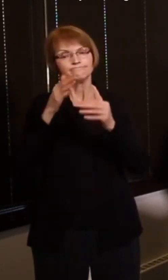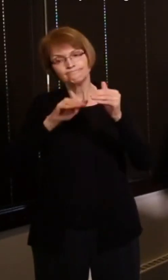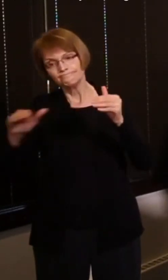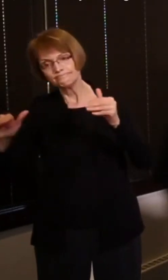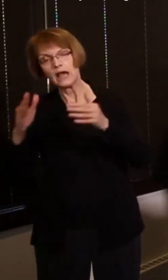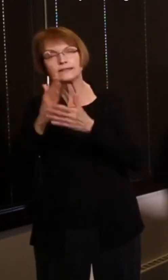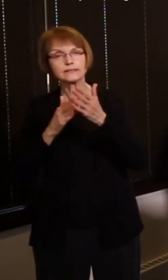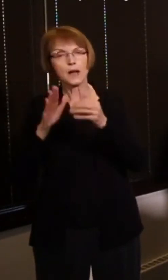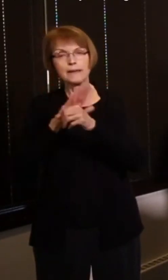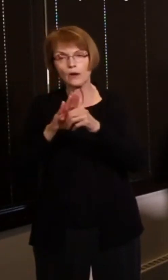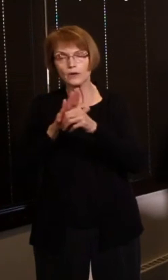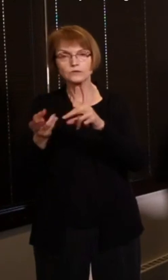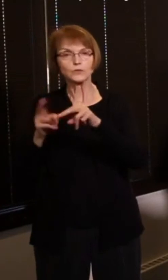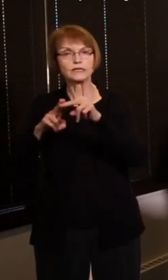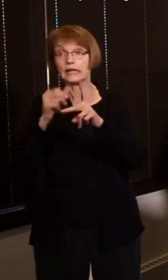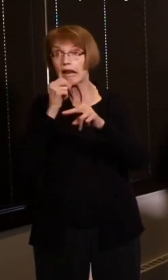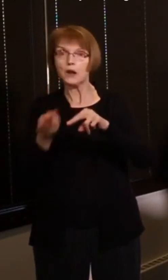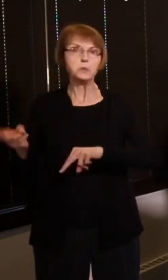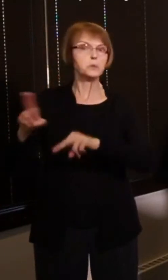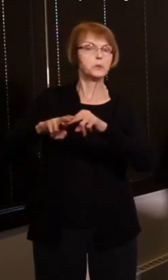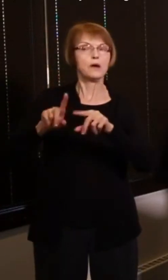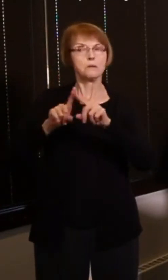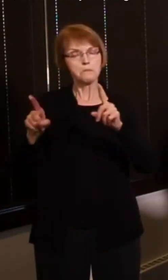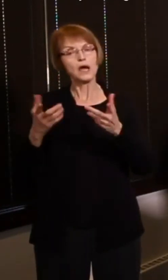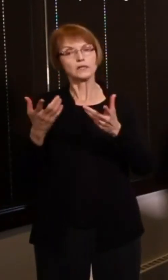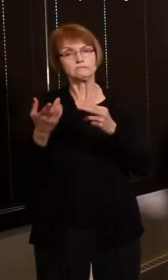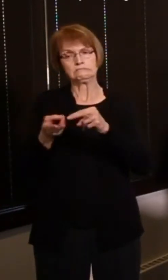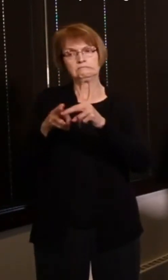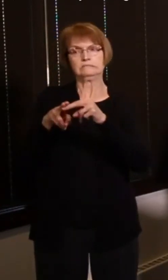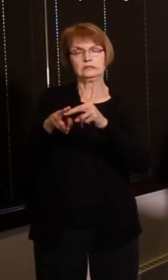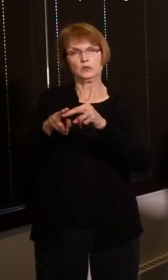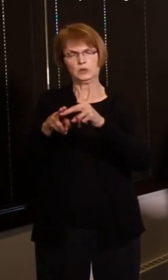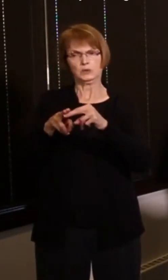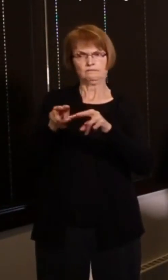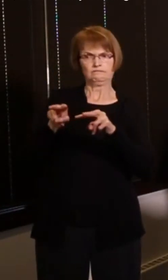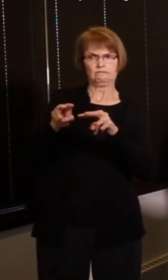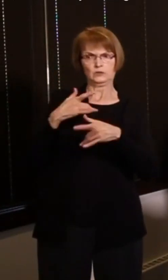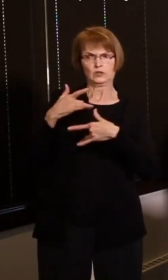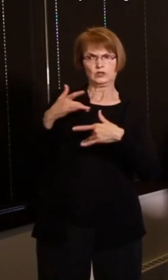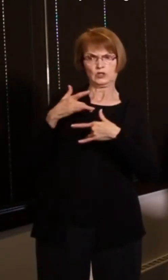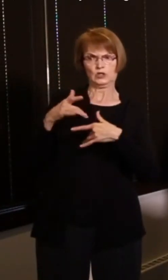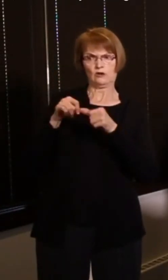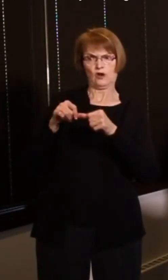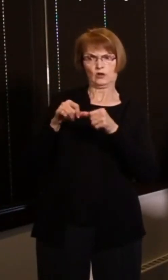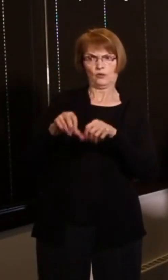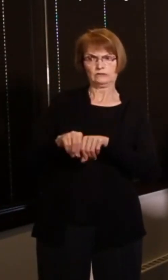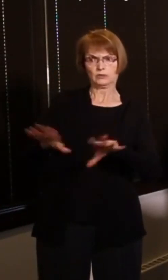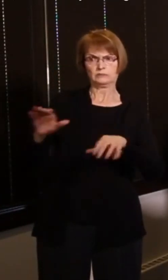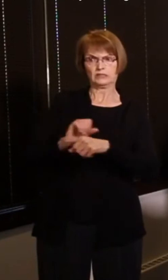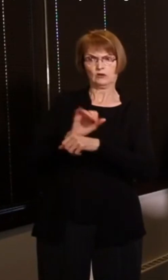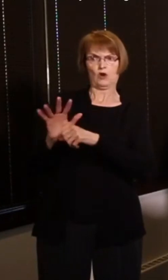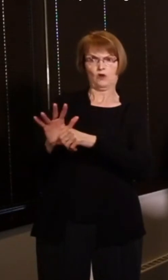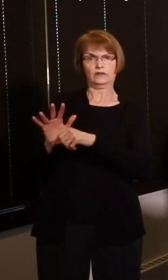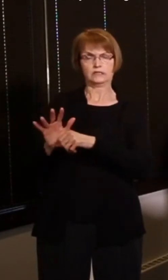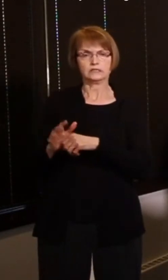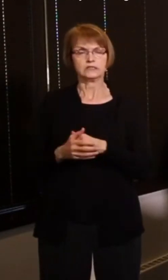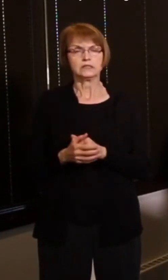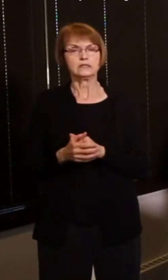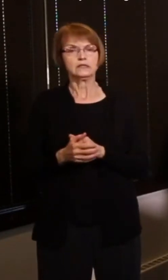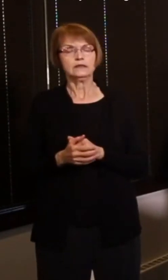increases, not by huge amounts, but still enough to where you're concerned about this ongoing transmission occurring in the